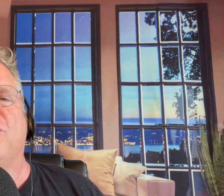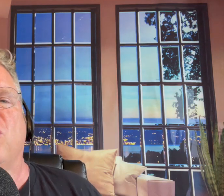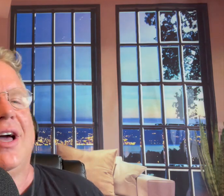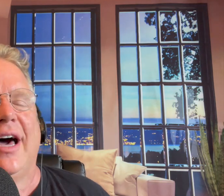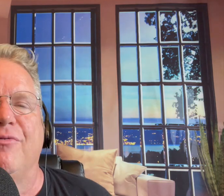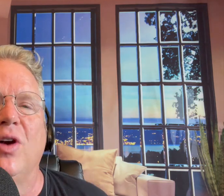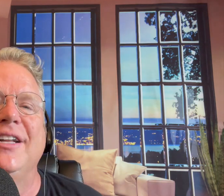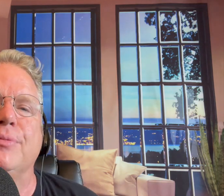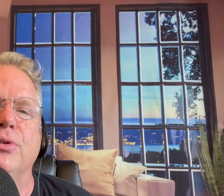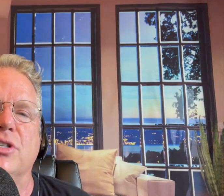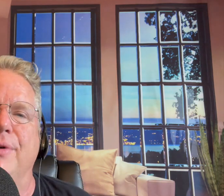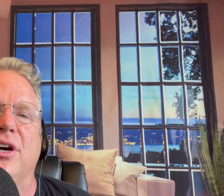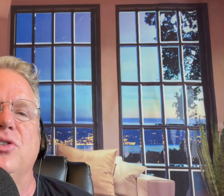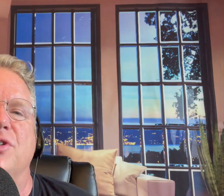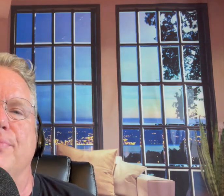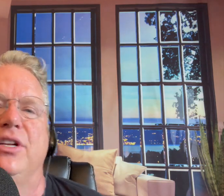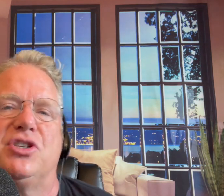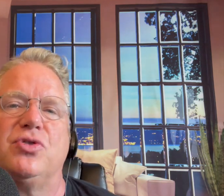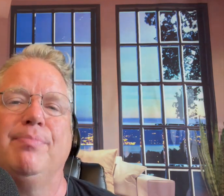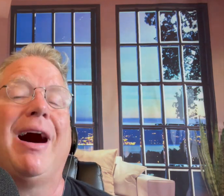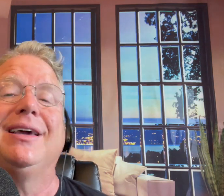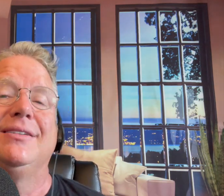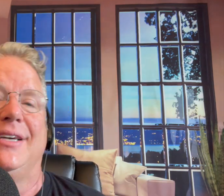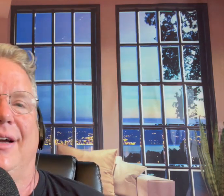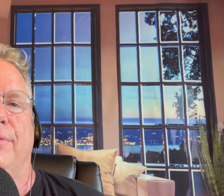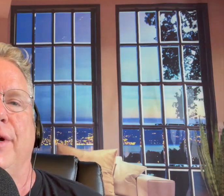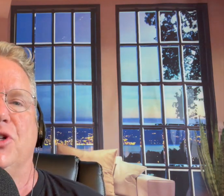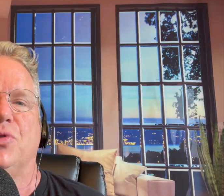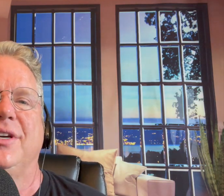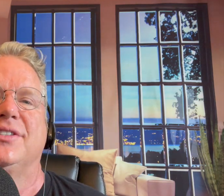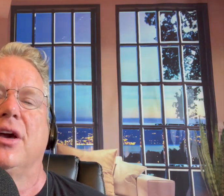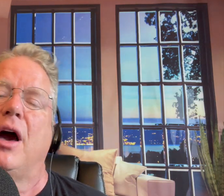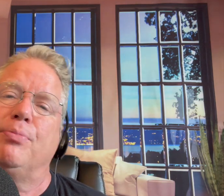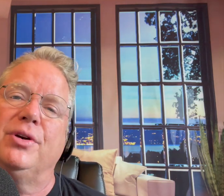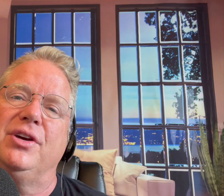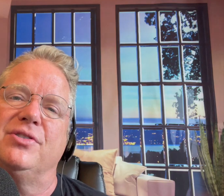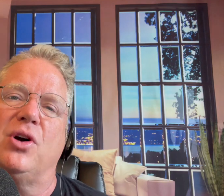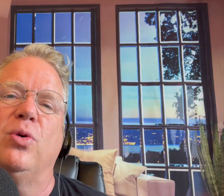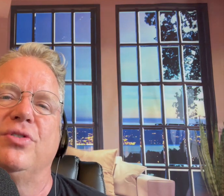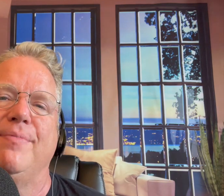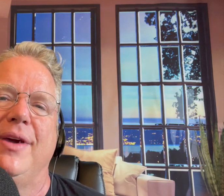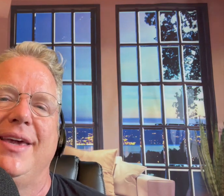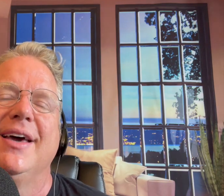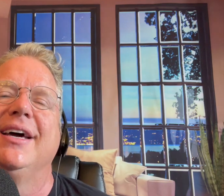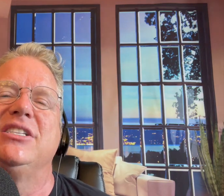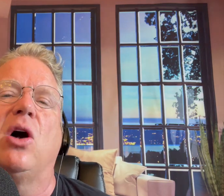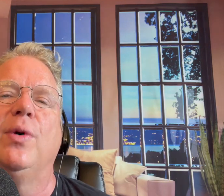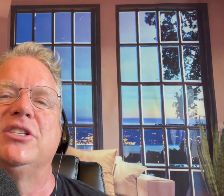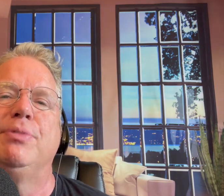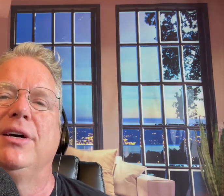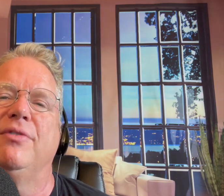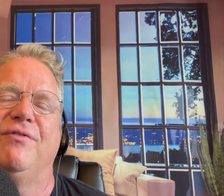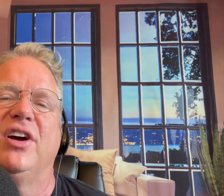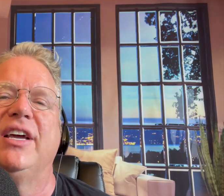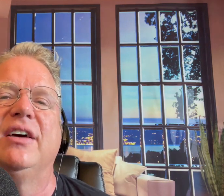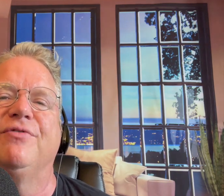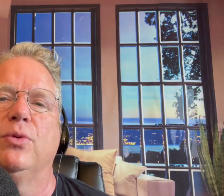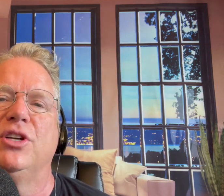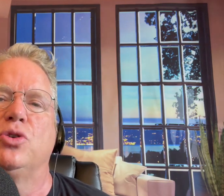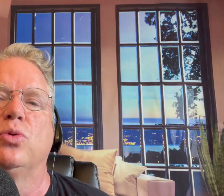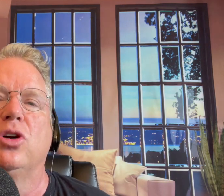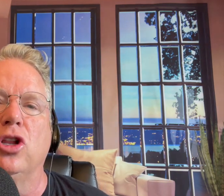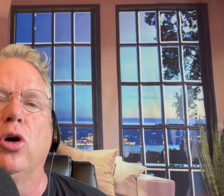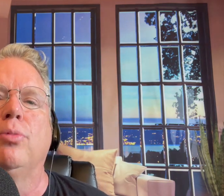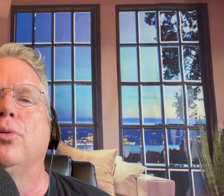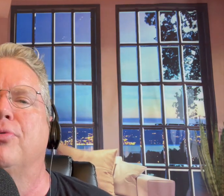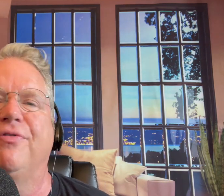to have read his books, been under his ministry. My entire ministry is a couple of years older than me. He's always been a very